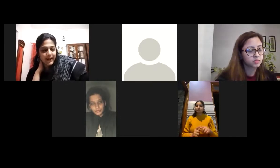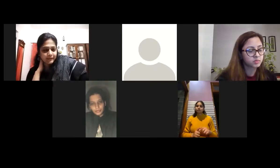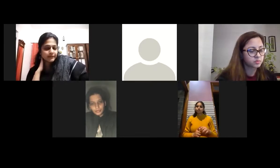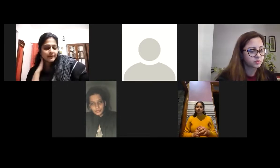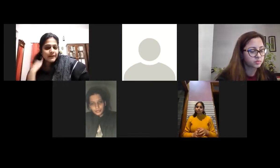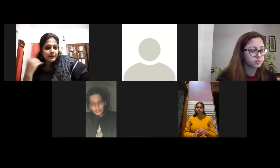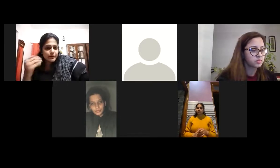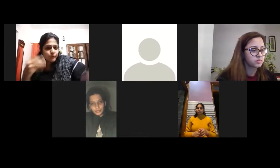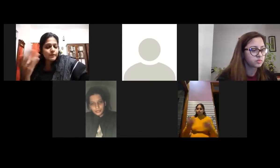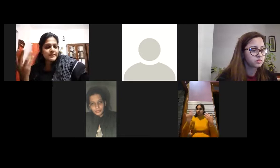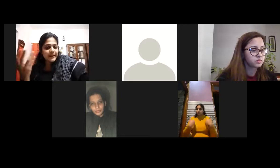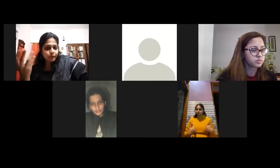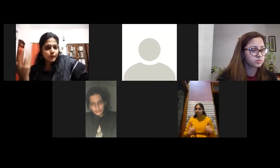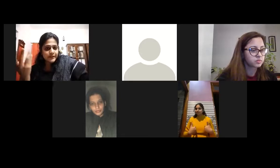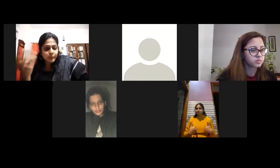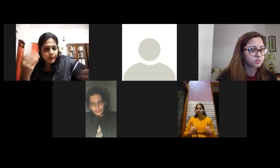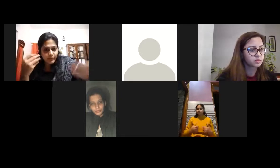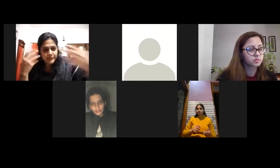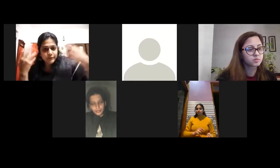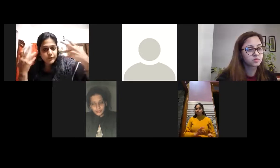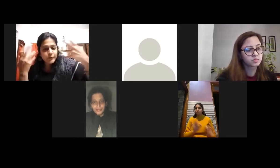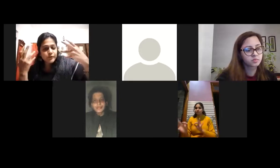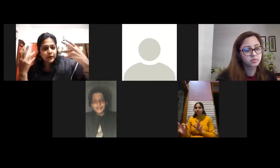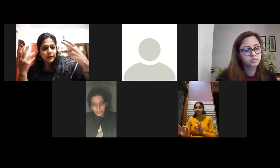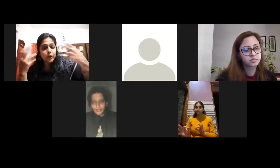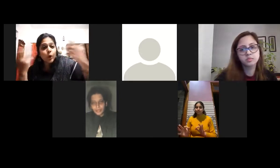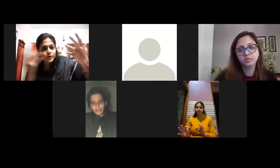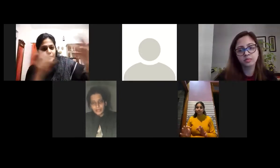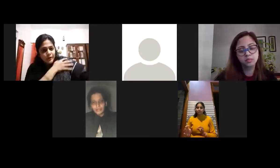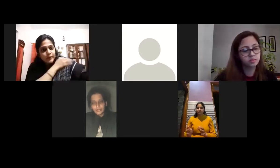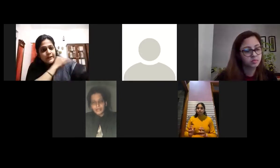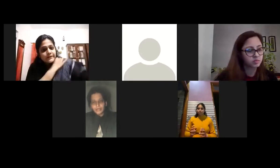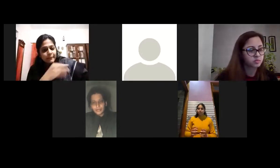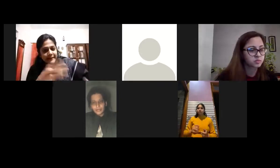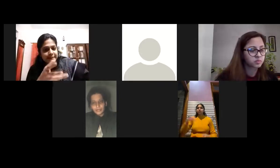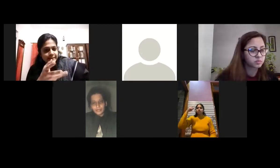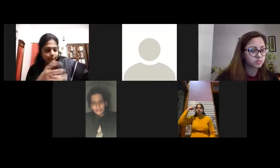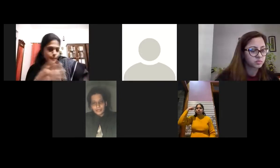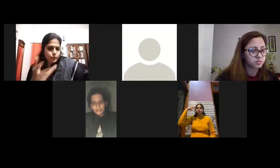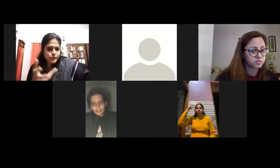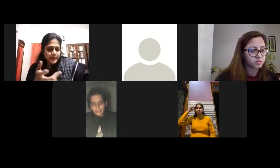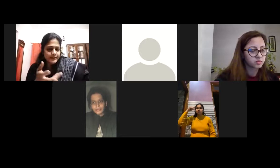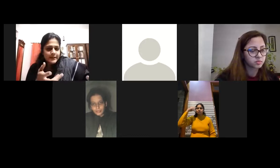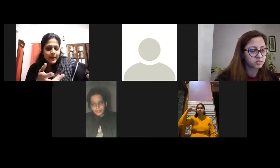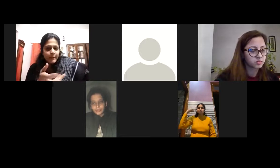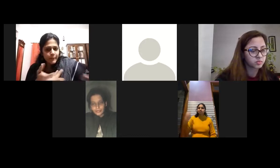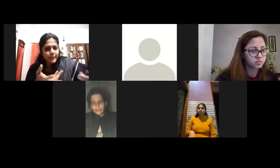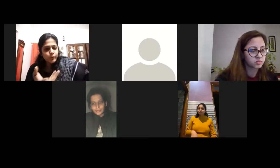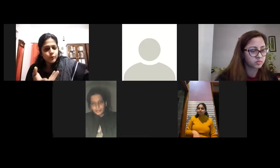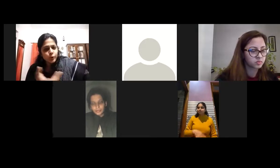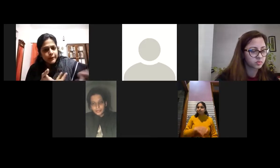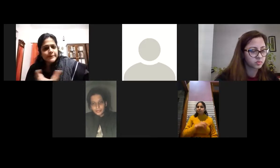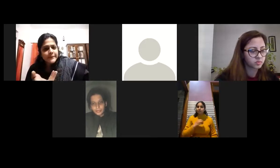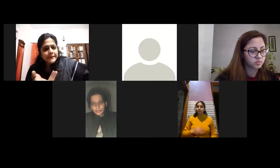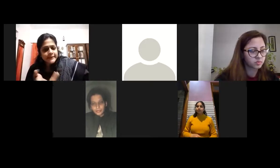the character, Swift himself was someone, Swift's loss of his cognitive capacity, so to say, people have